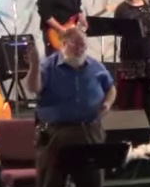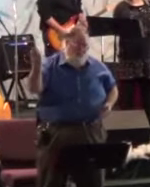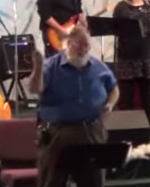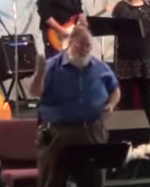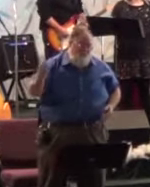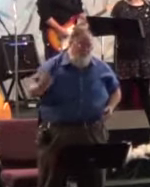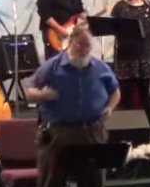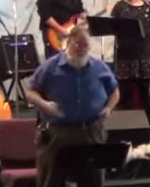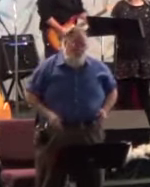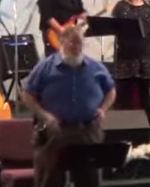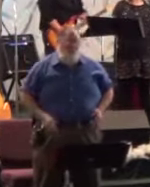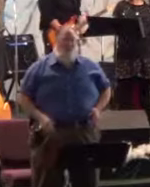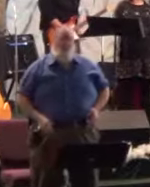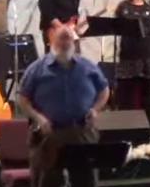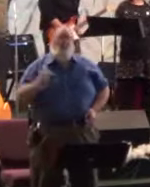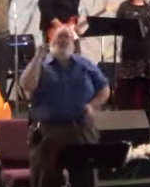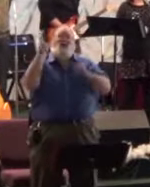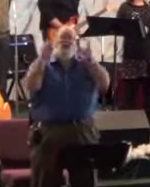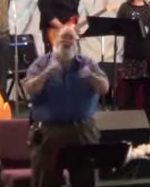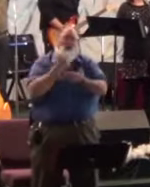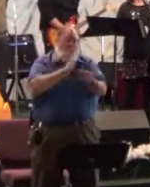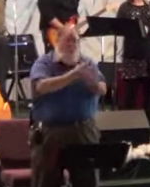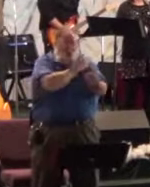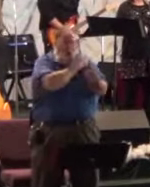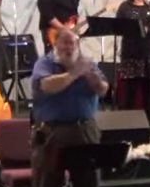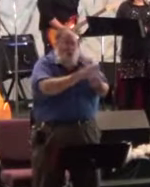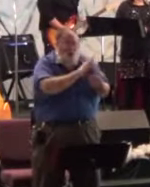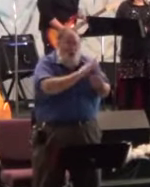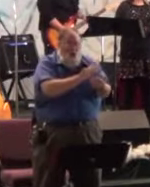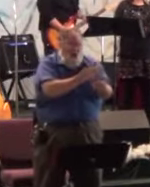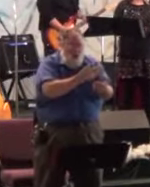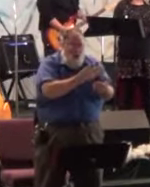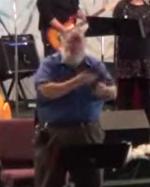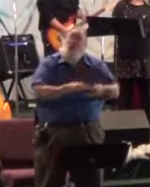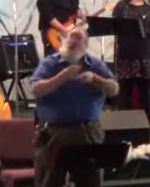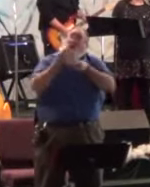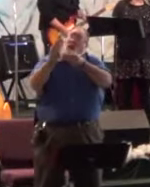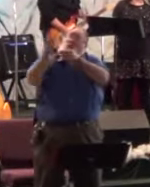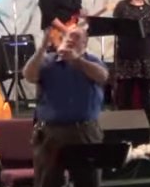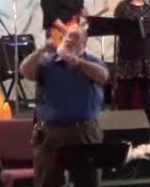Sing a new song.